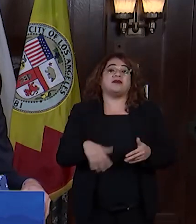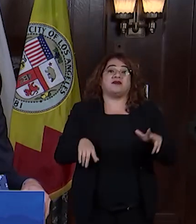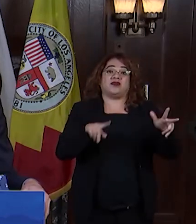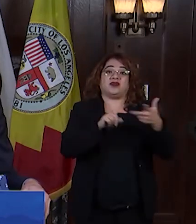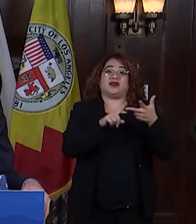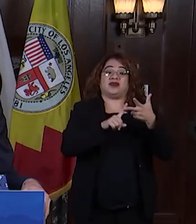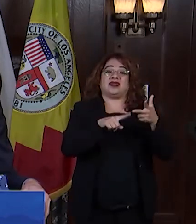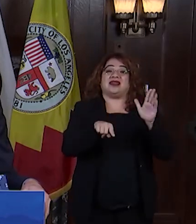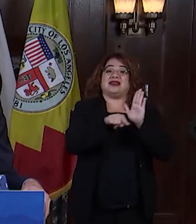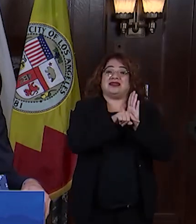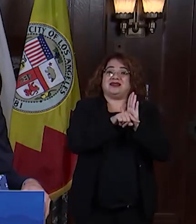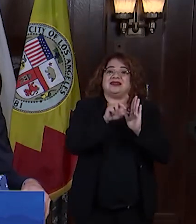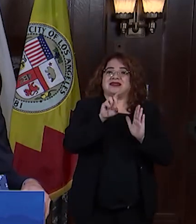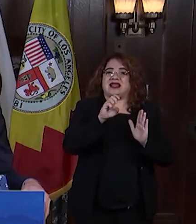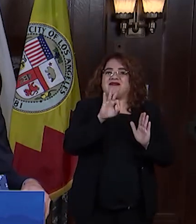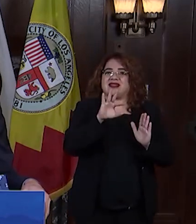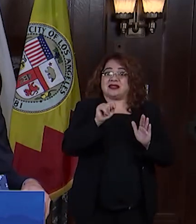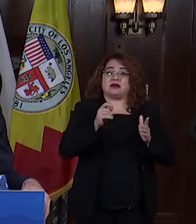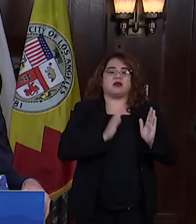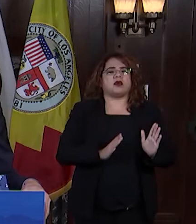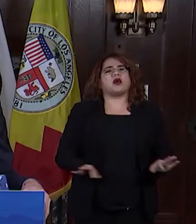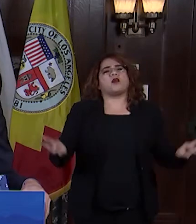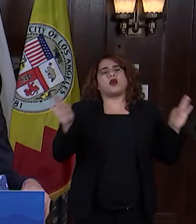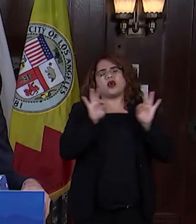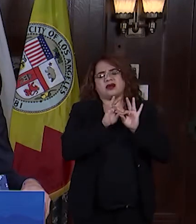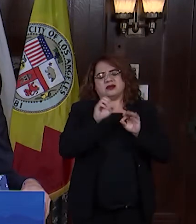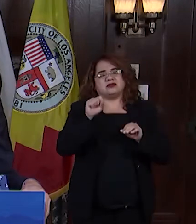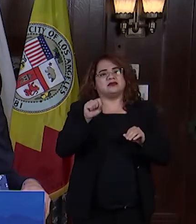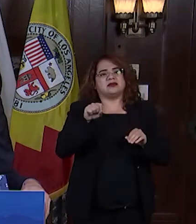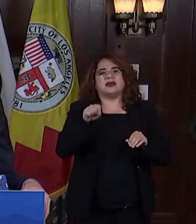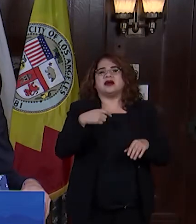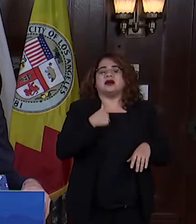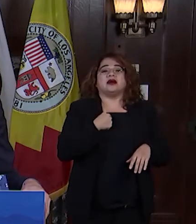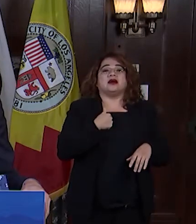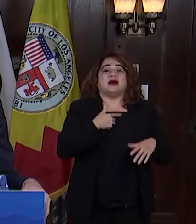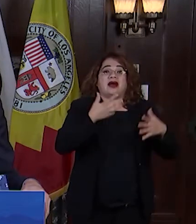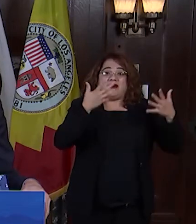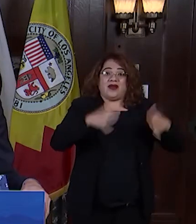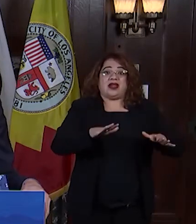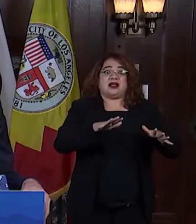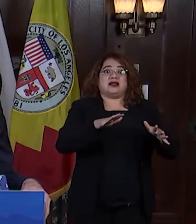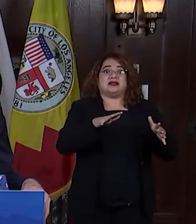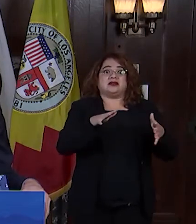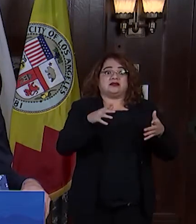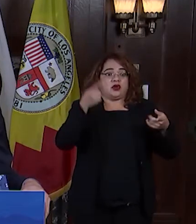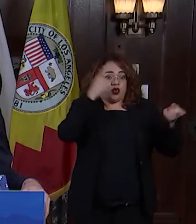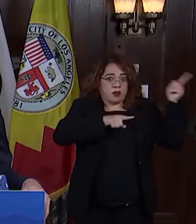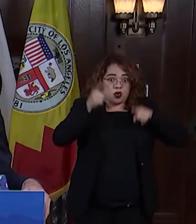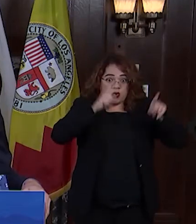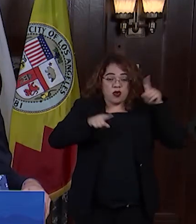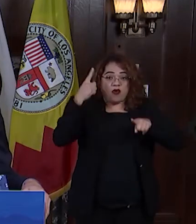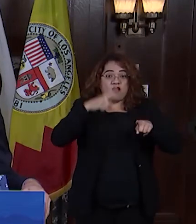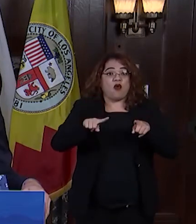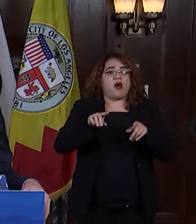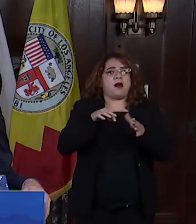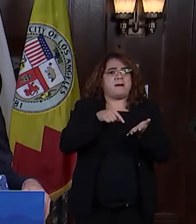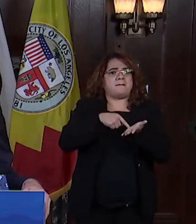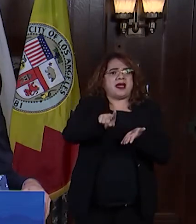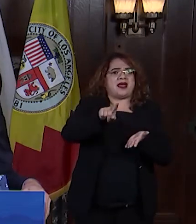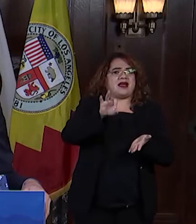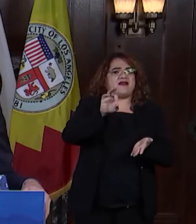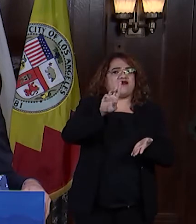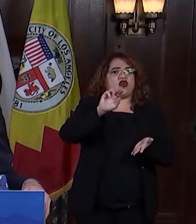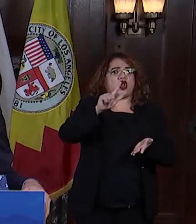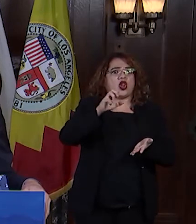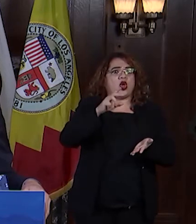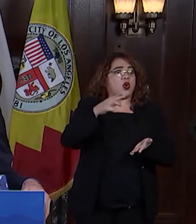important for us to prepare. I don't at all regret we have actually got concessions to be able to pay for the furloughs that are not